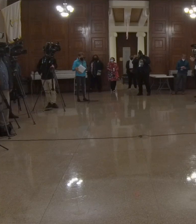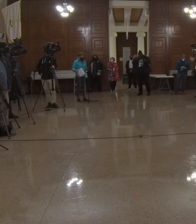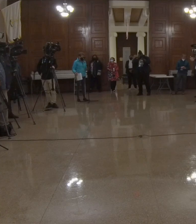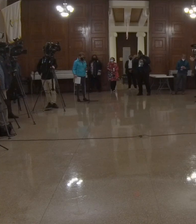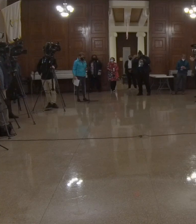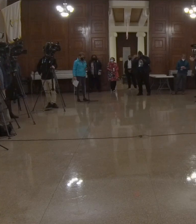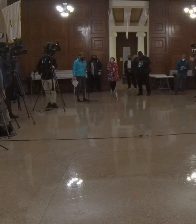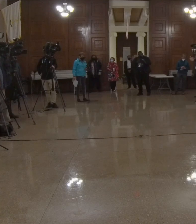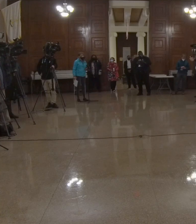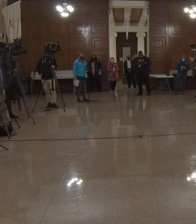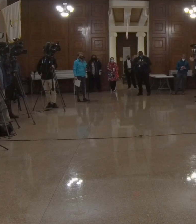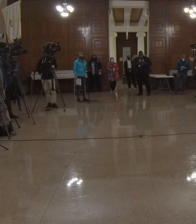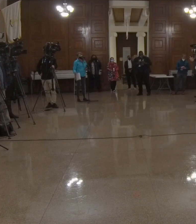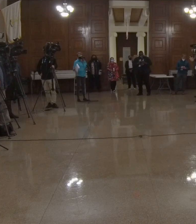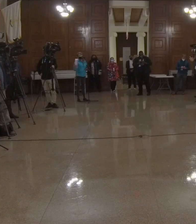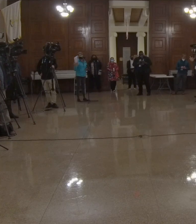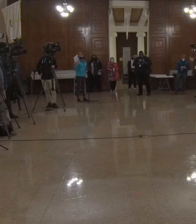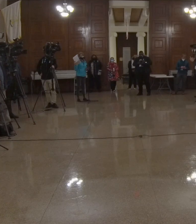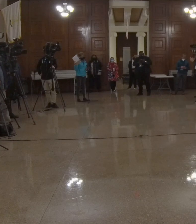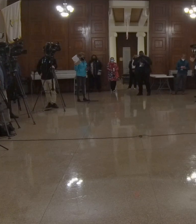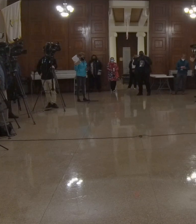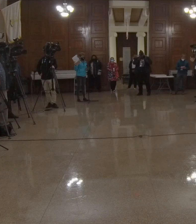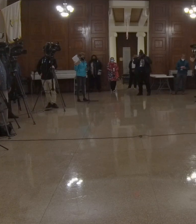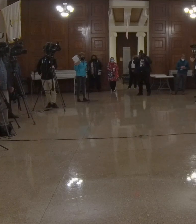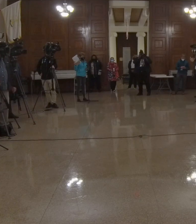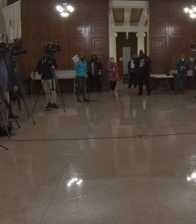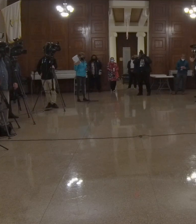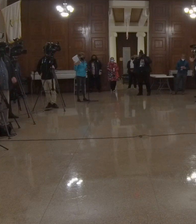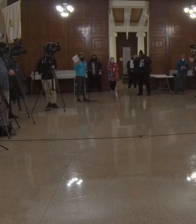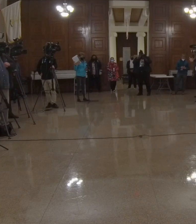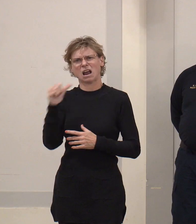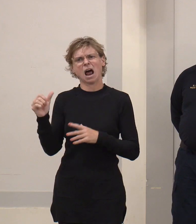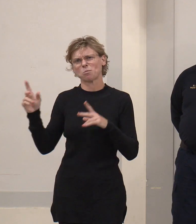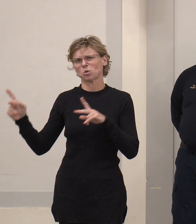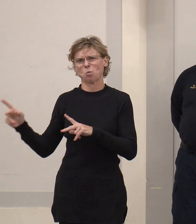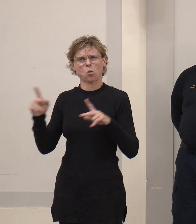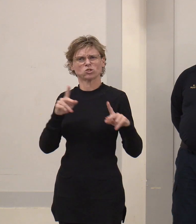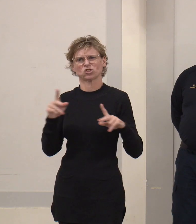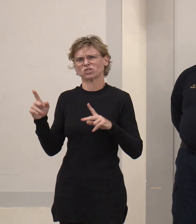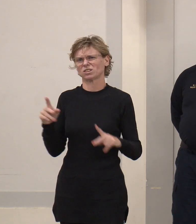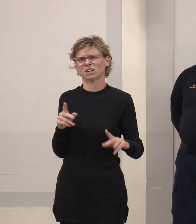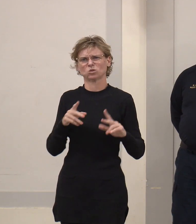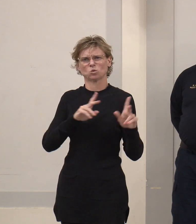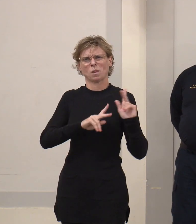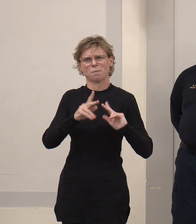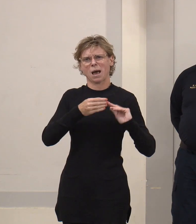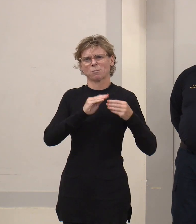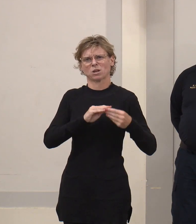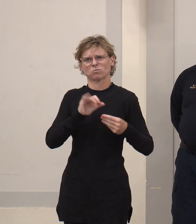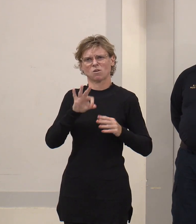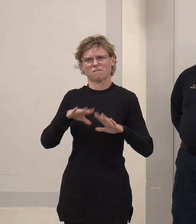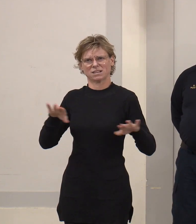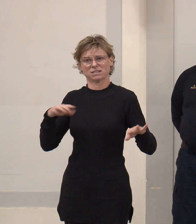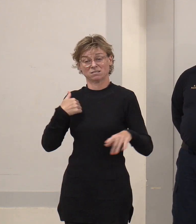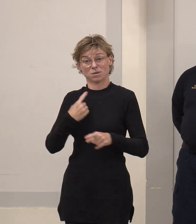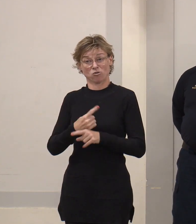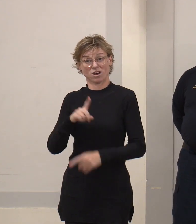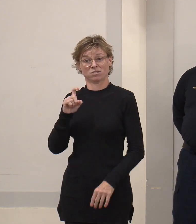to the state. That's correct. This doesn't seem to be a proportionate number to the population of the city. Am I correct? No.